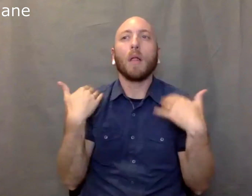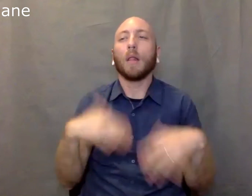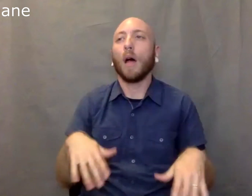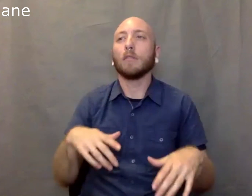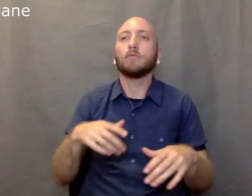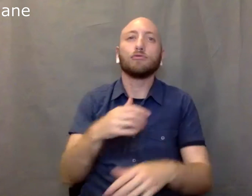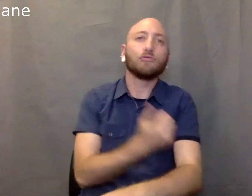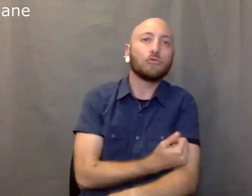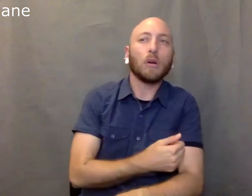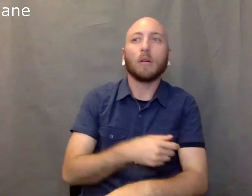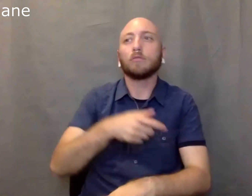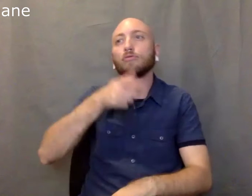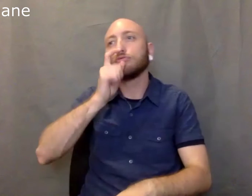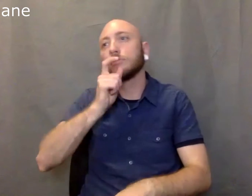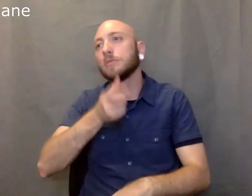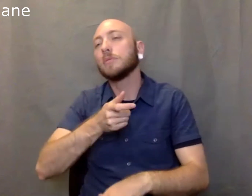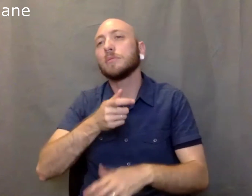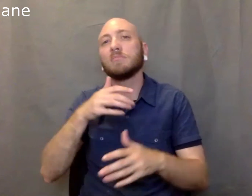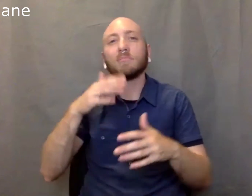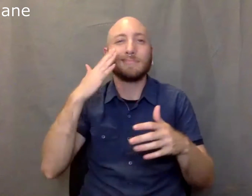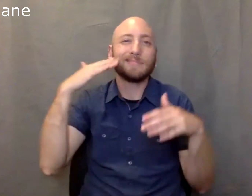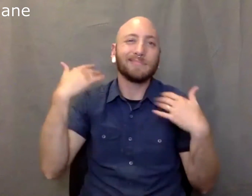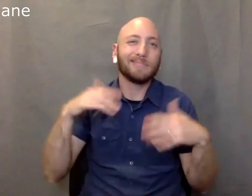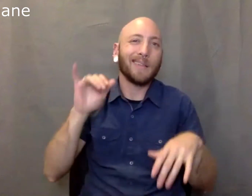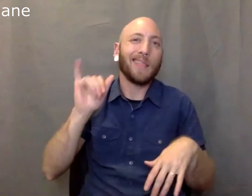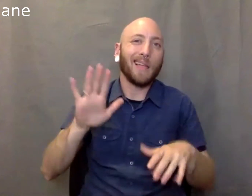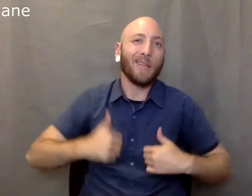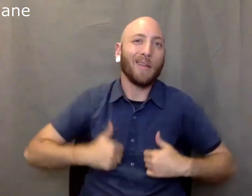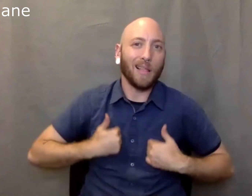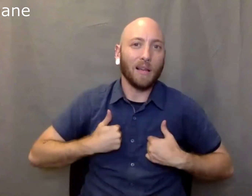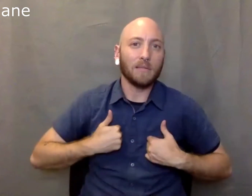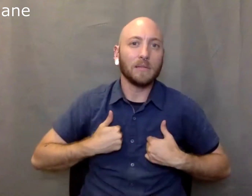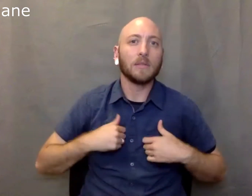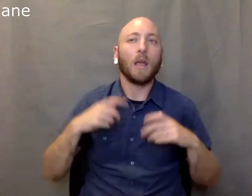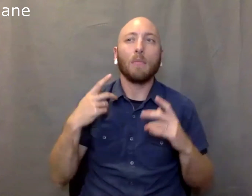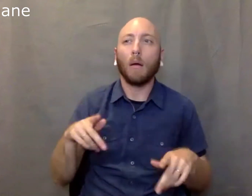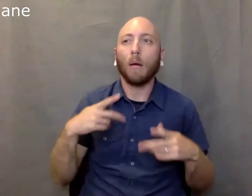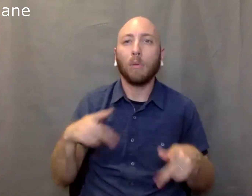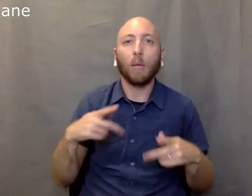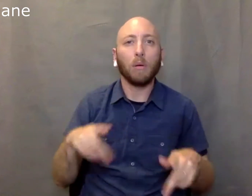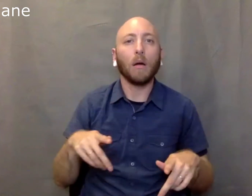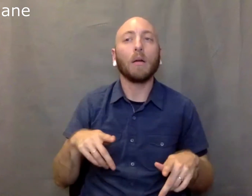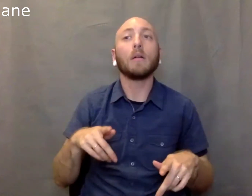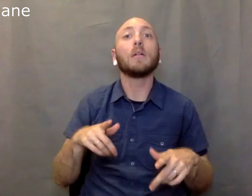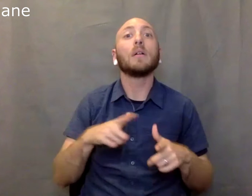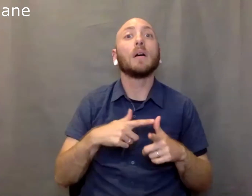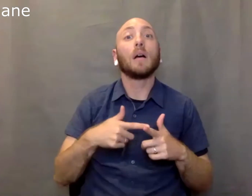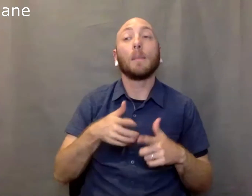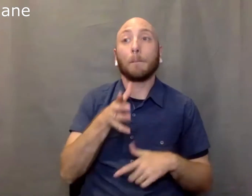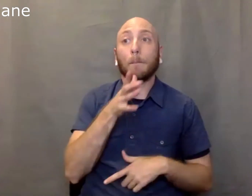So yeah, they partied a lot together. And then my mom decided she doesn't want to party